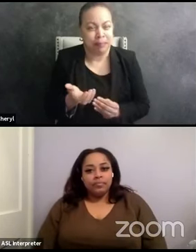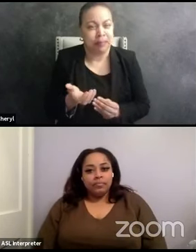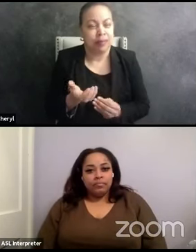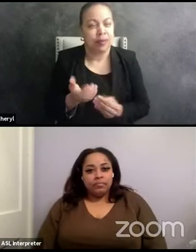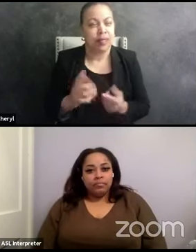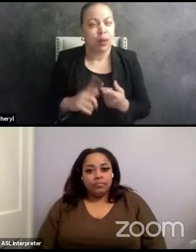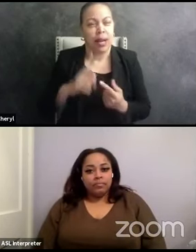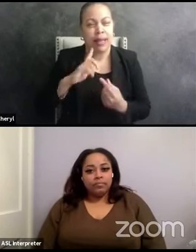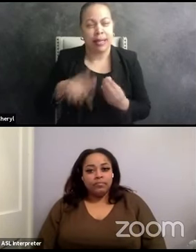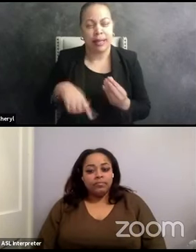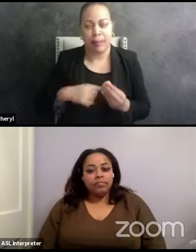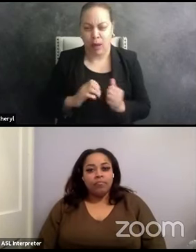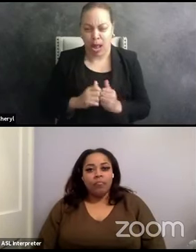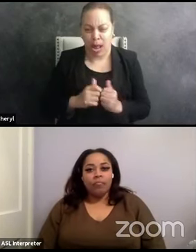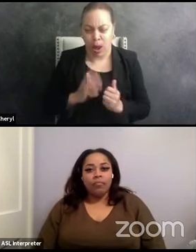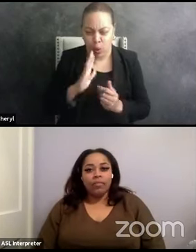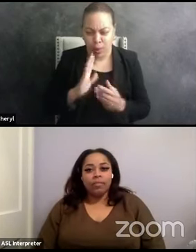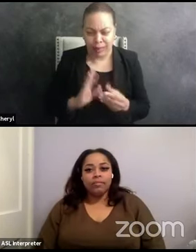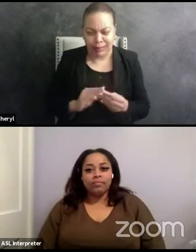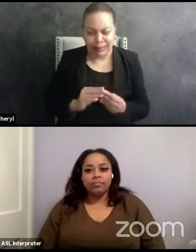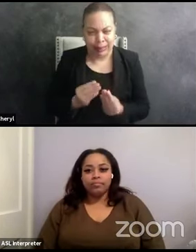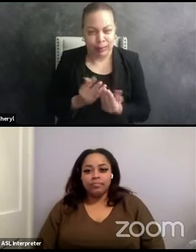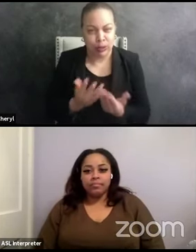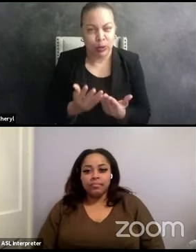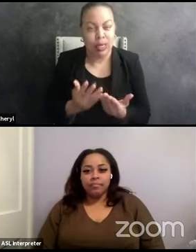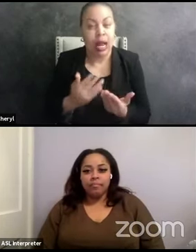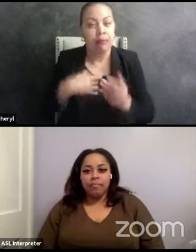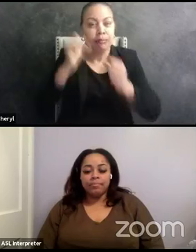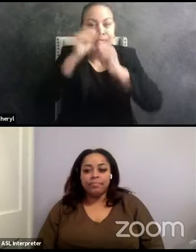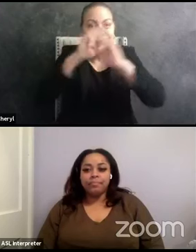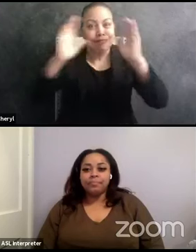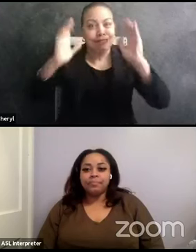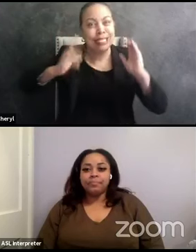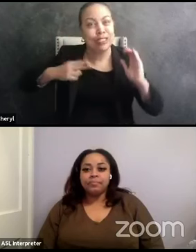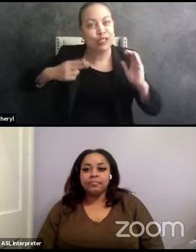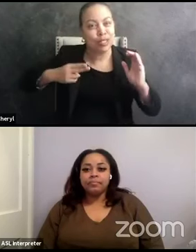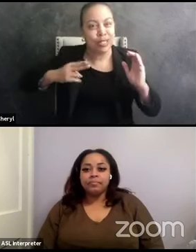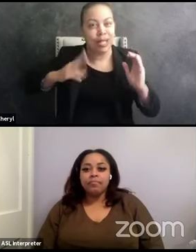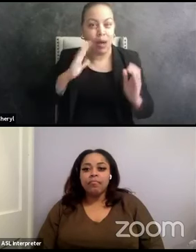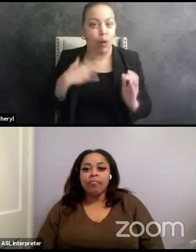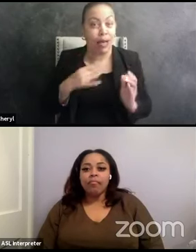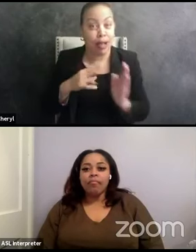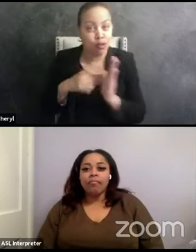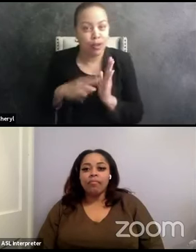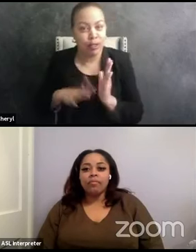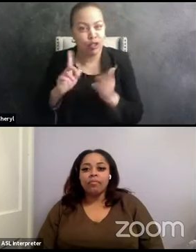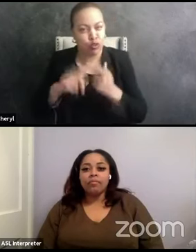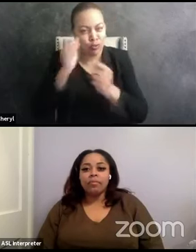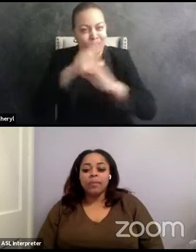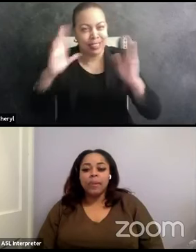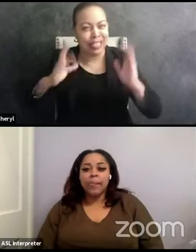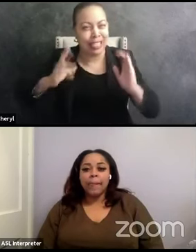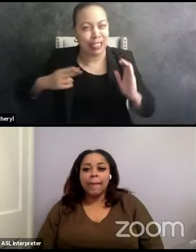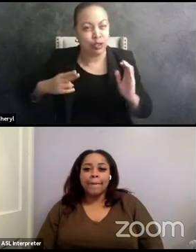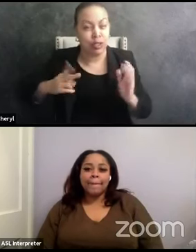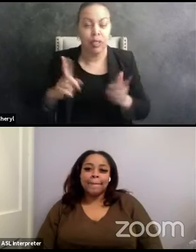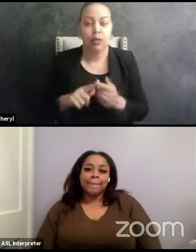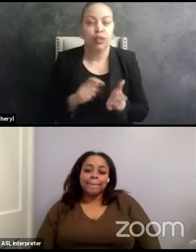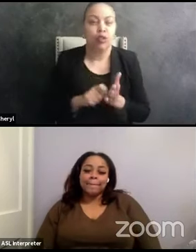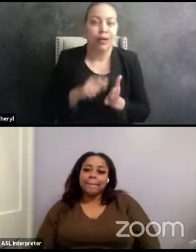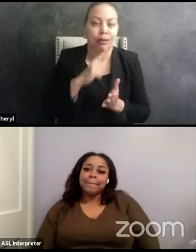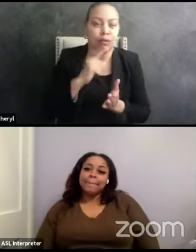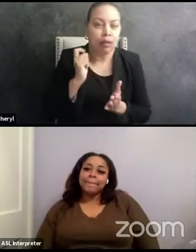about the way I want to tell things, I'm visualizing history, right? And I want people to be able to visualize it. And I think if you just write something dry that's